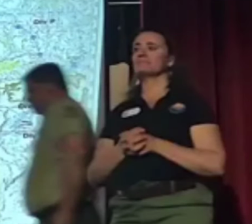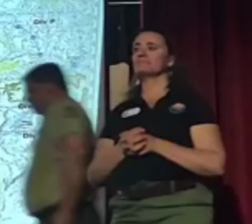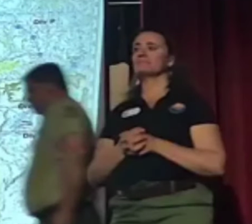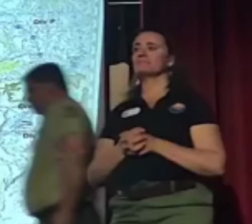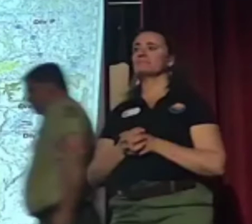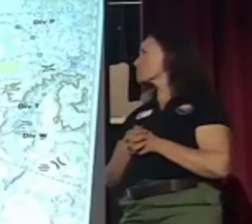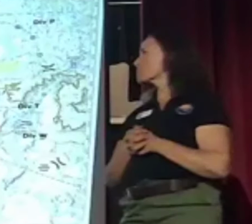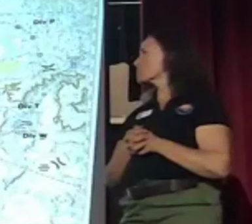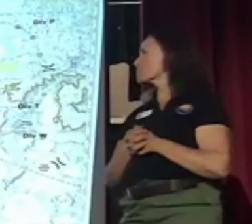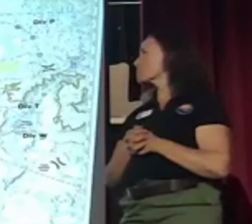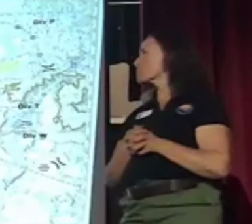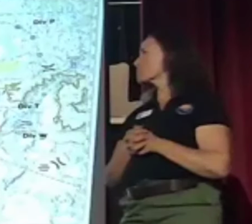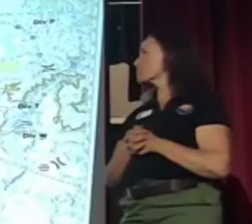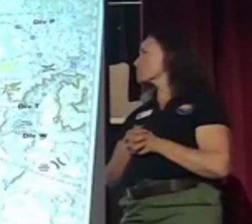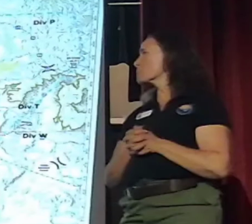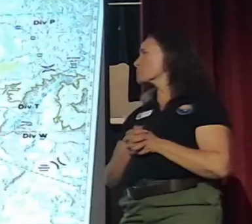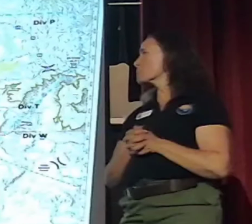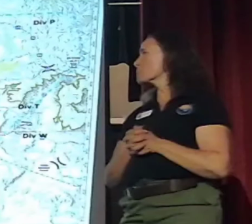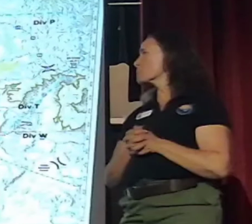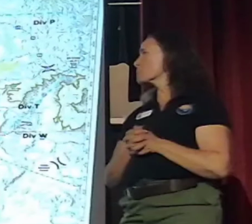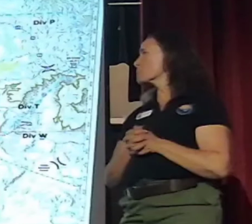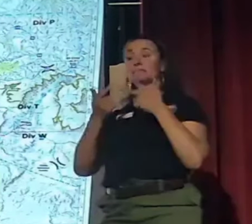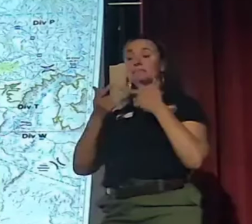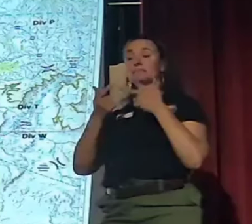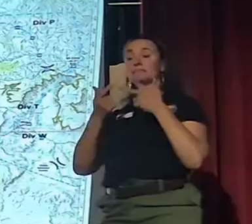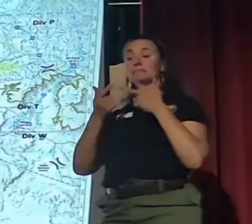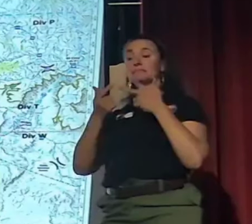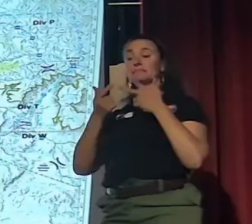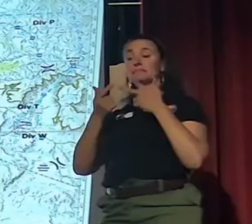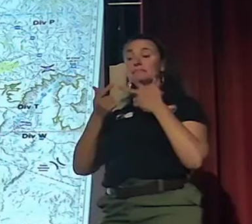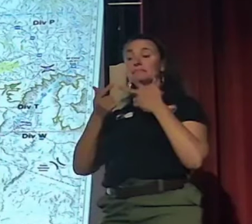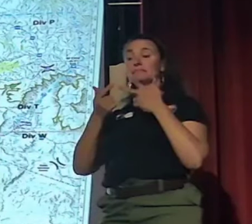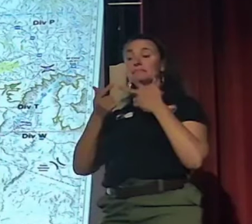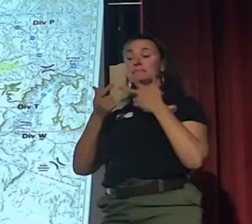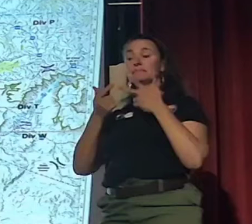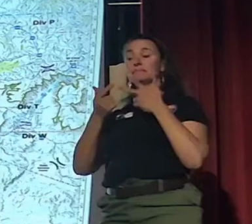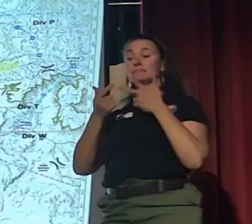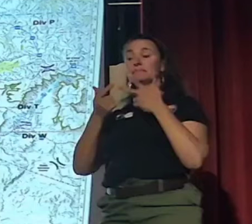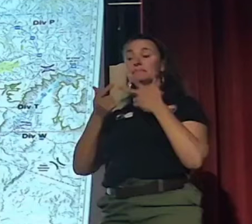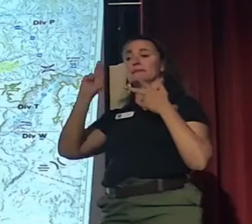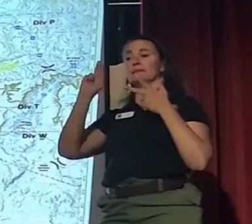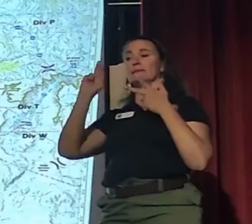Thank you, Matt. And up next is Incident Commander Alan Sinclair.